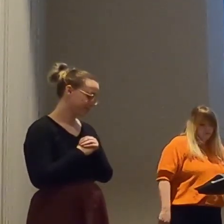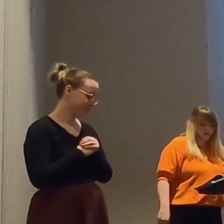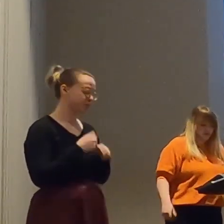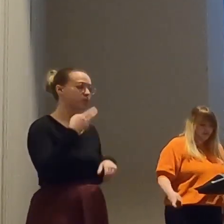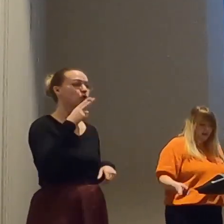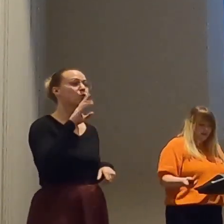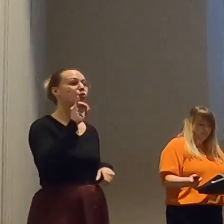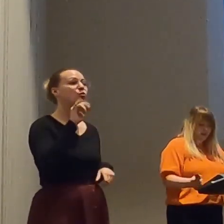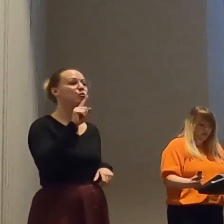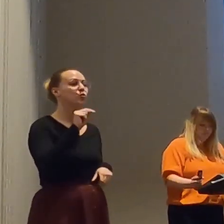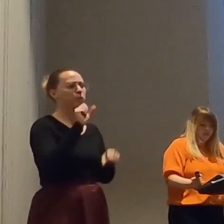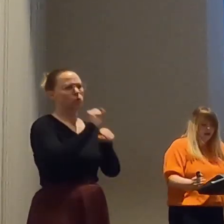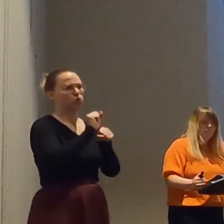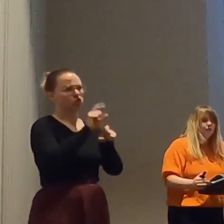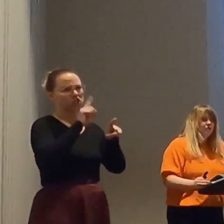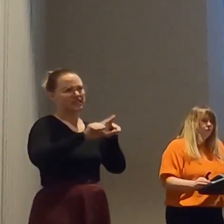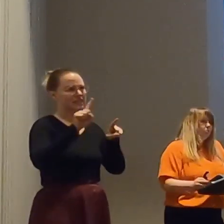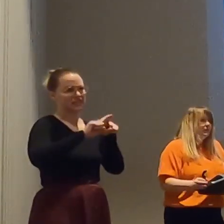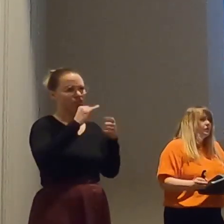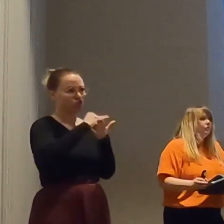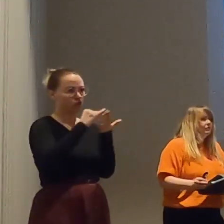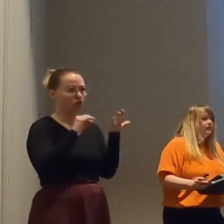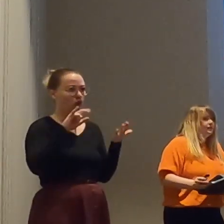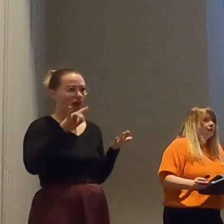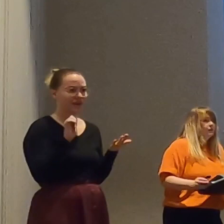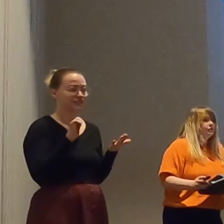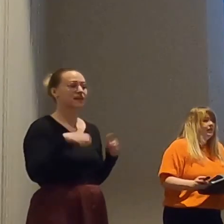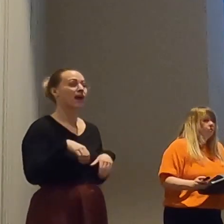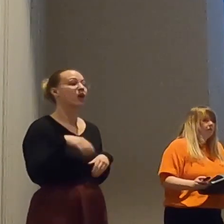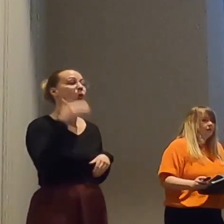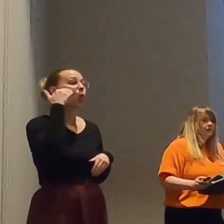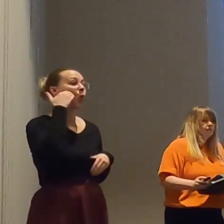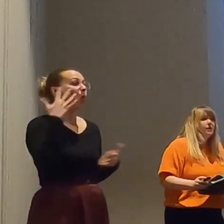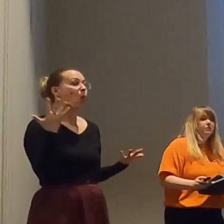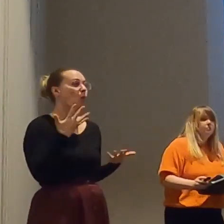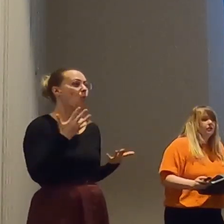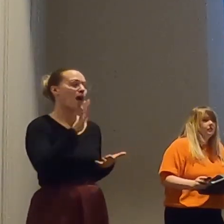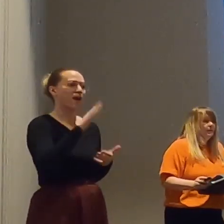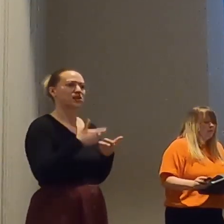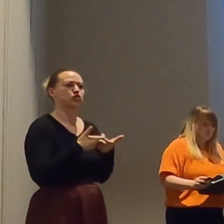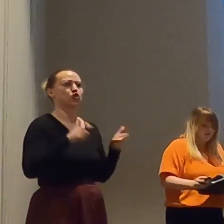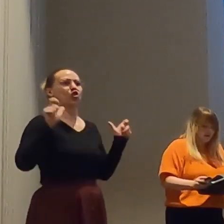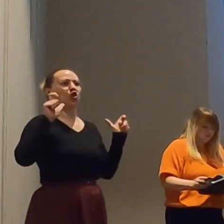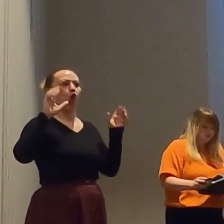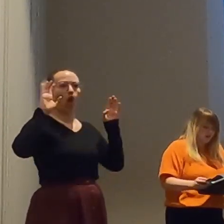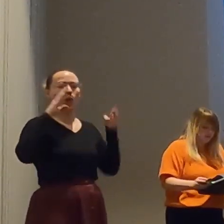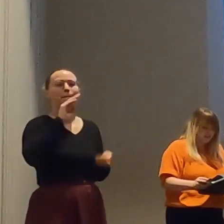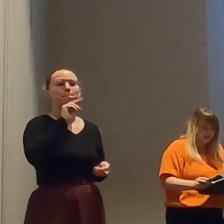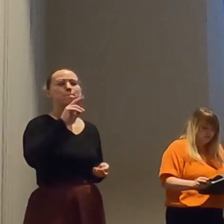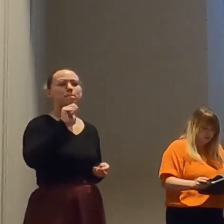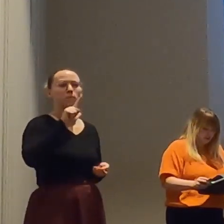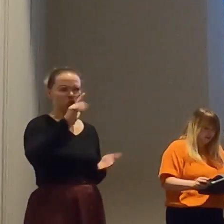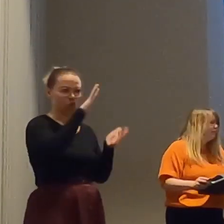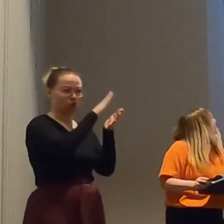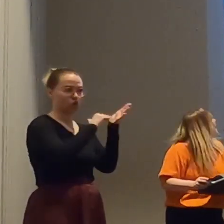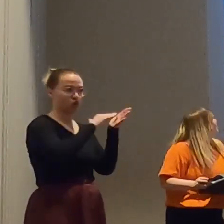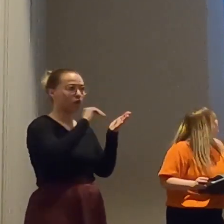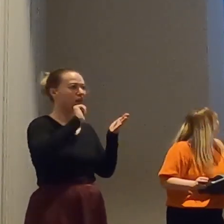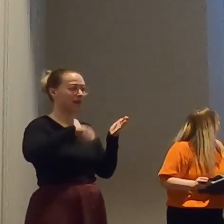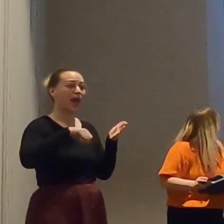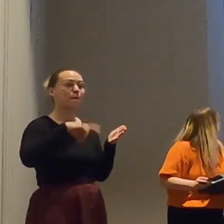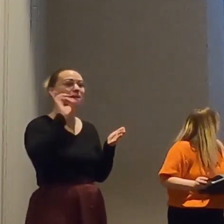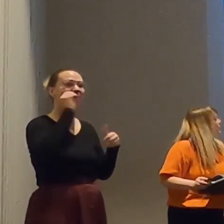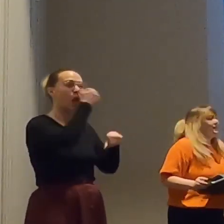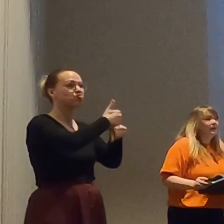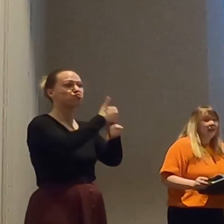Hubert Massey works in a variety of mediums, and most notably known for his large-scale murals, public murals that can be found throughout the state of Michigan.